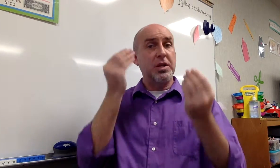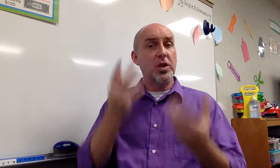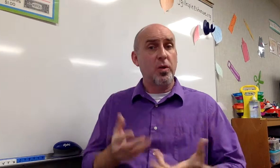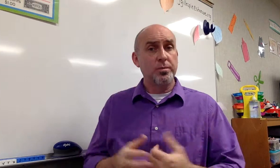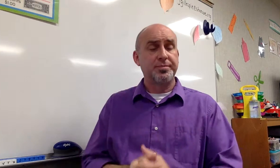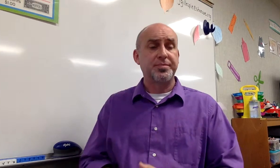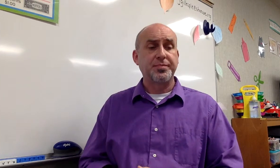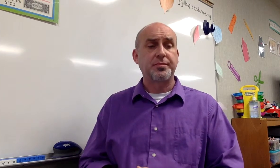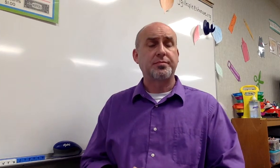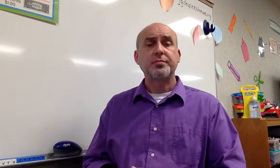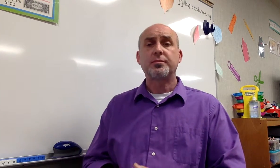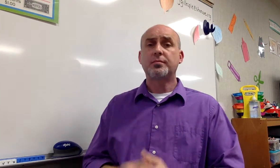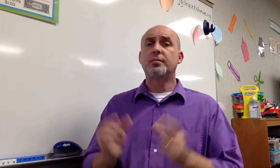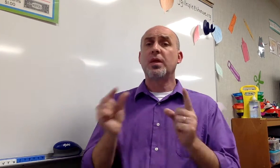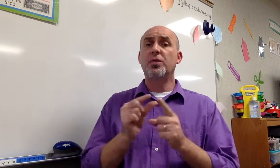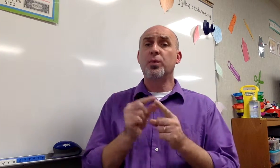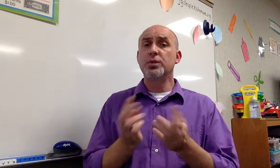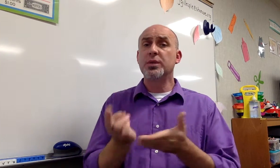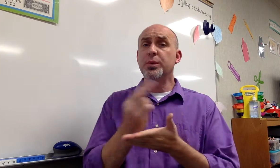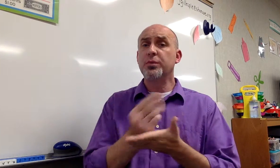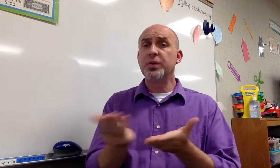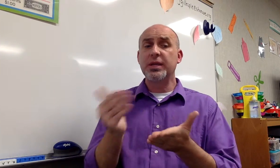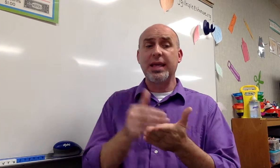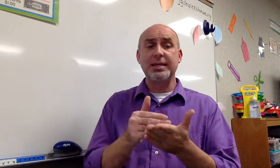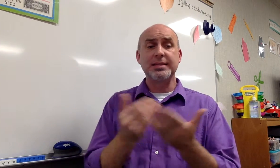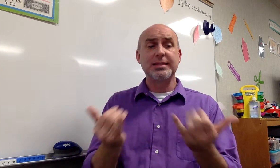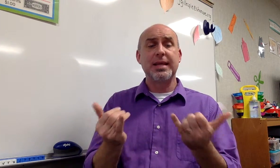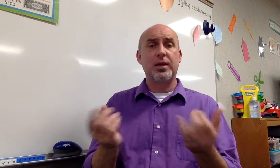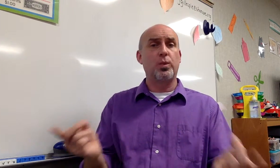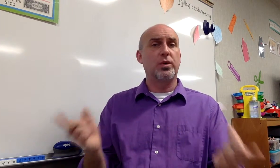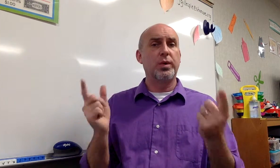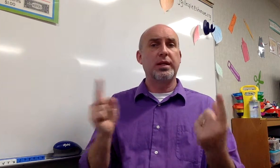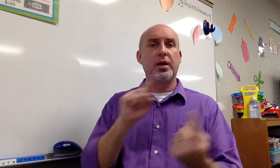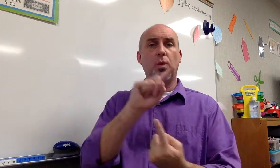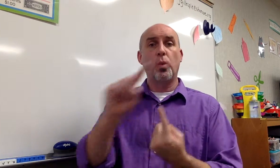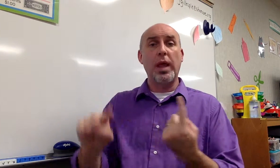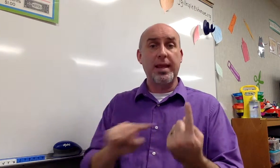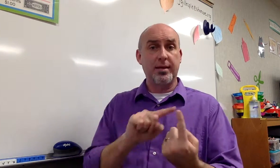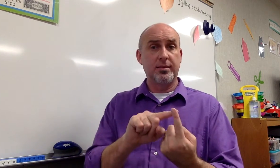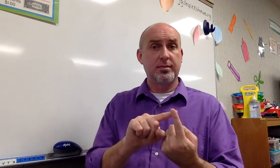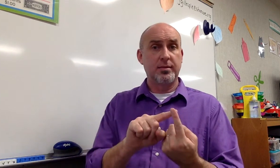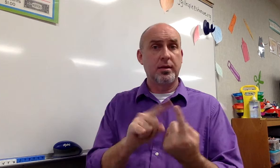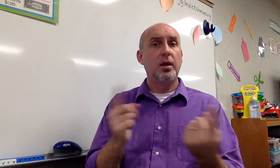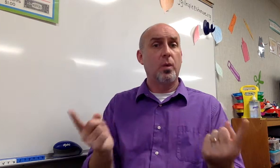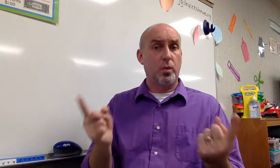know. The words that we reviewed again today, real quickly, are when or when.